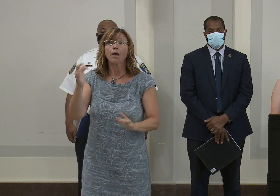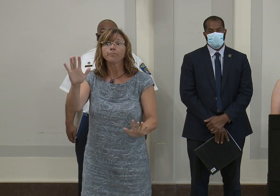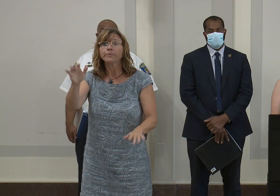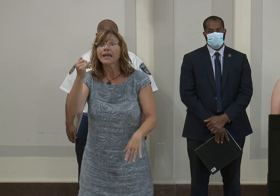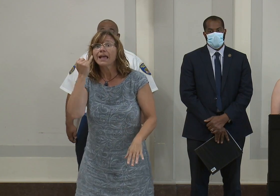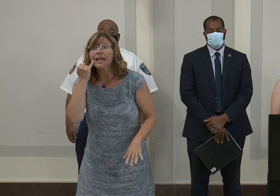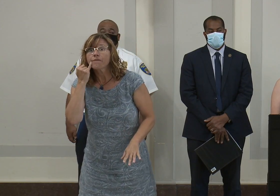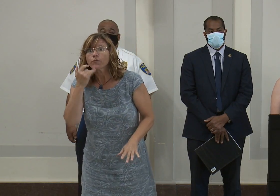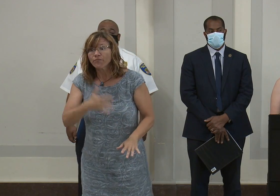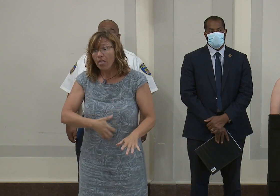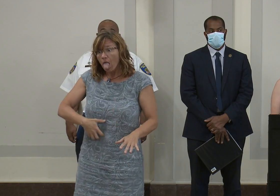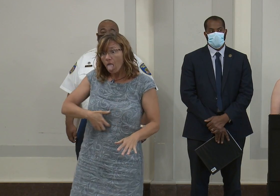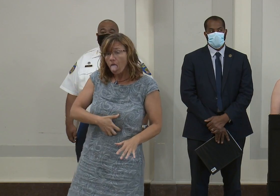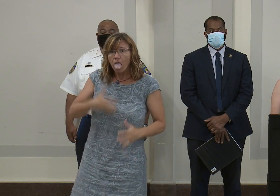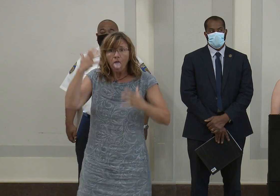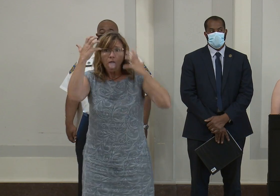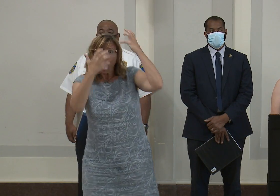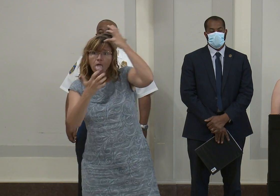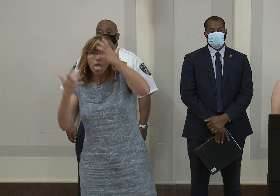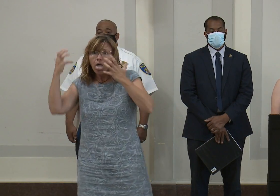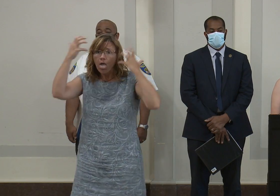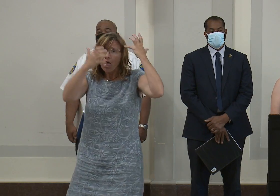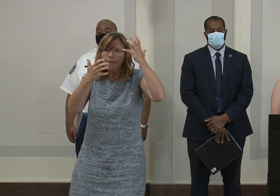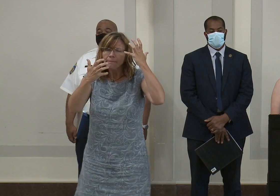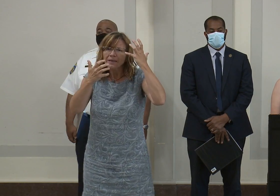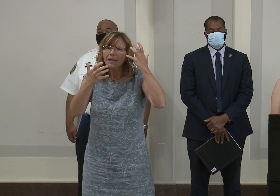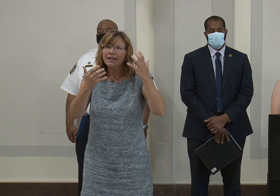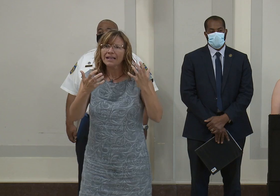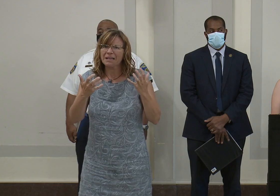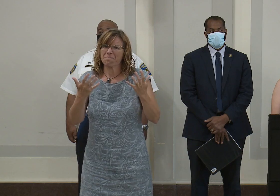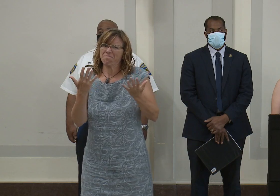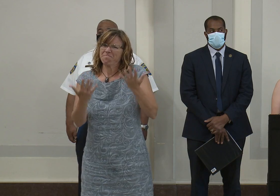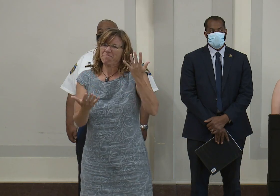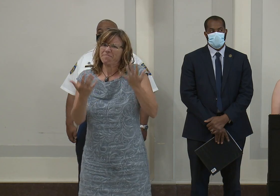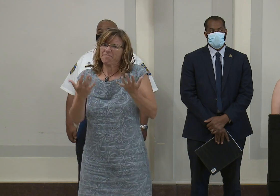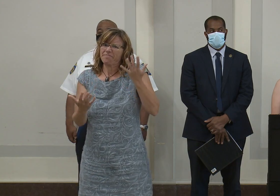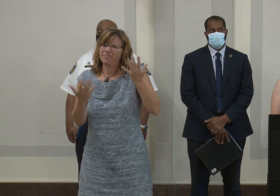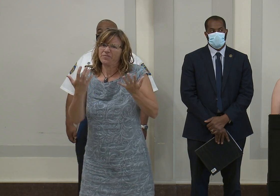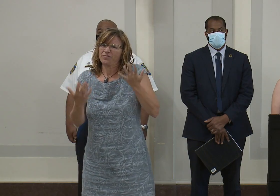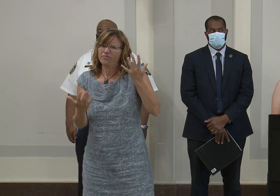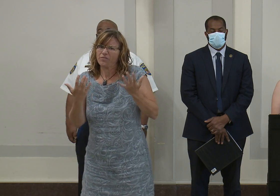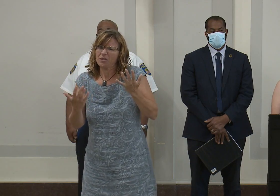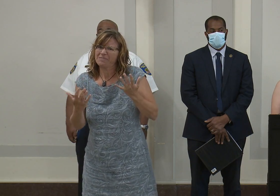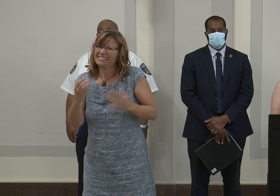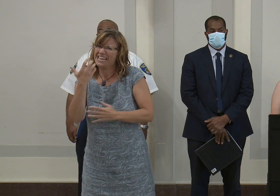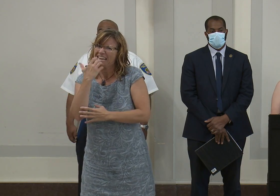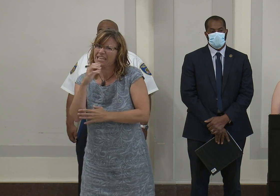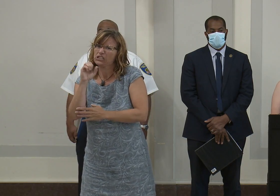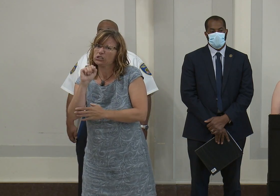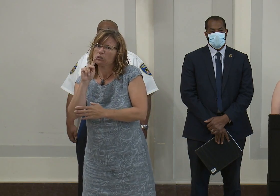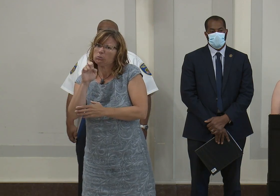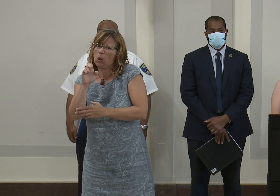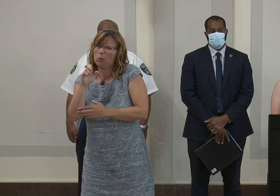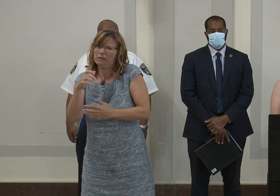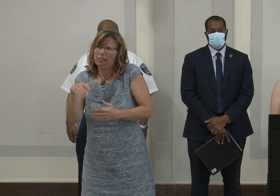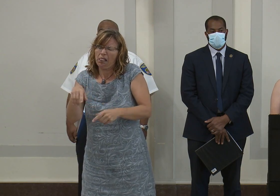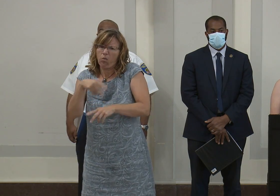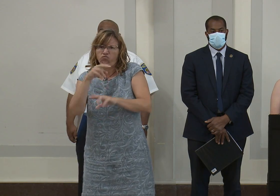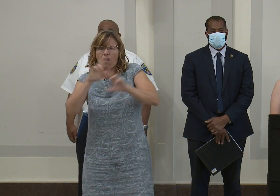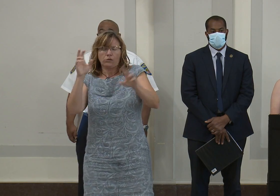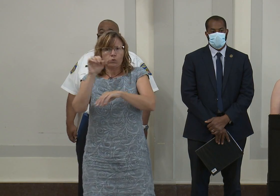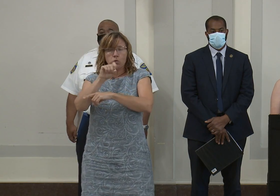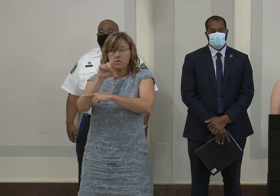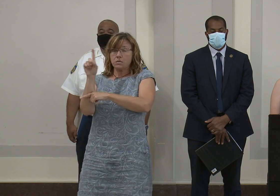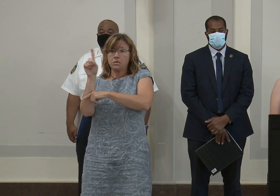as possible. The symptoms of heat stroke include dry, hot, flushed skin, nausea, and rapid or slowed heart